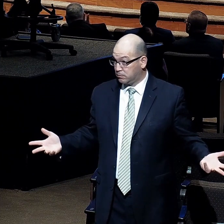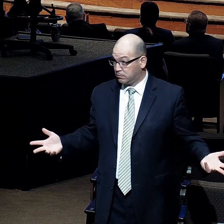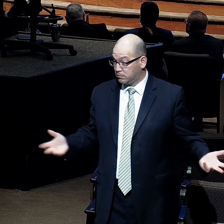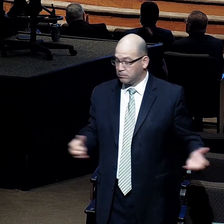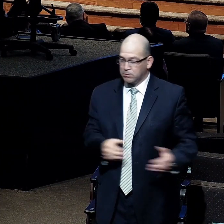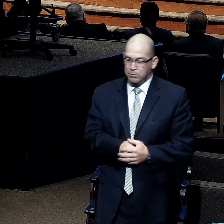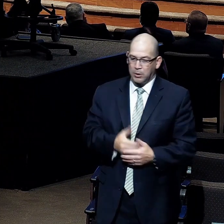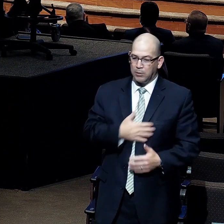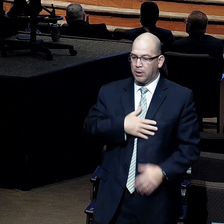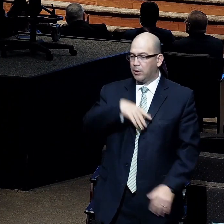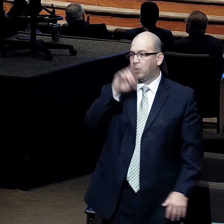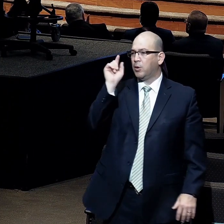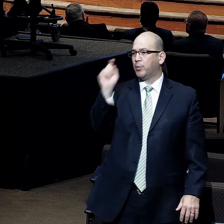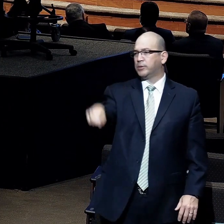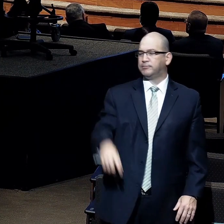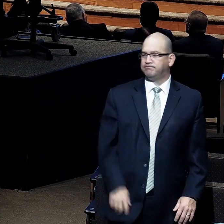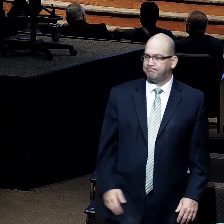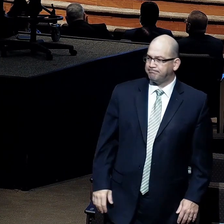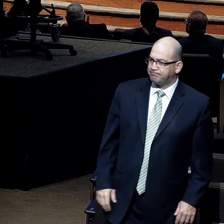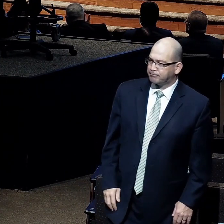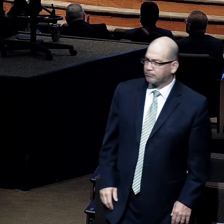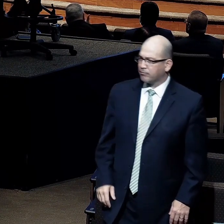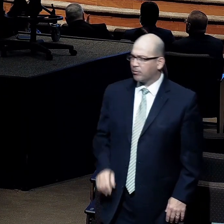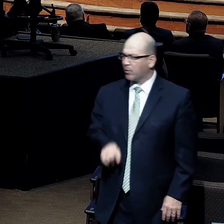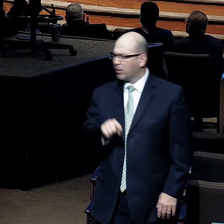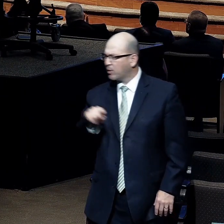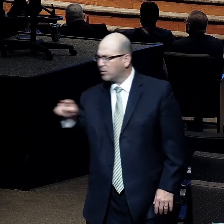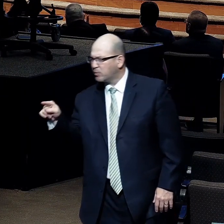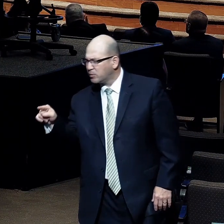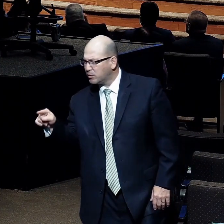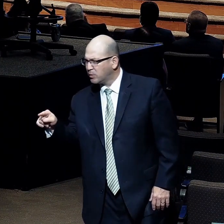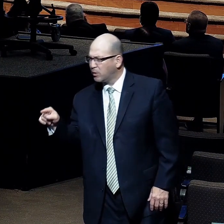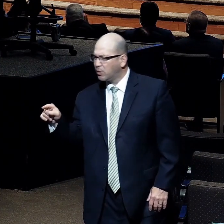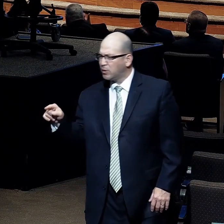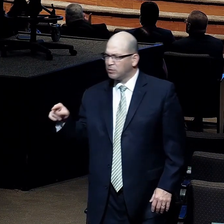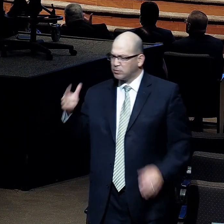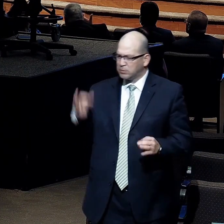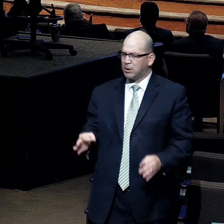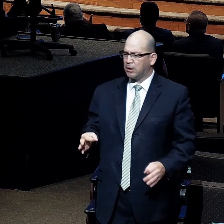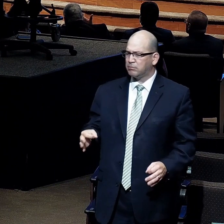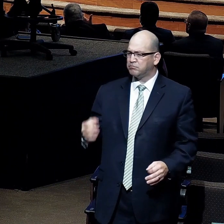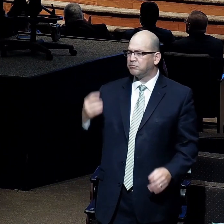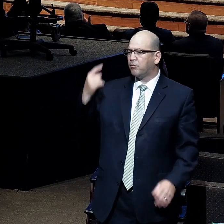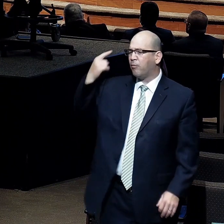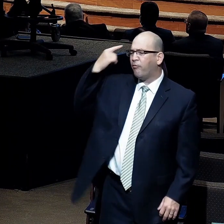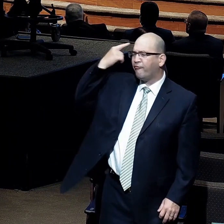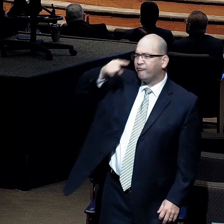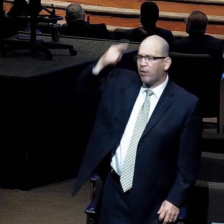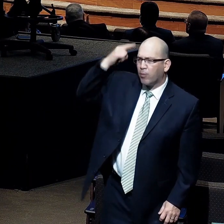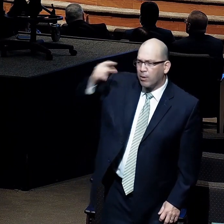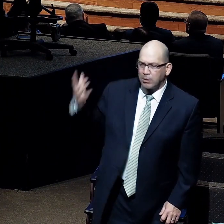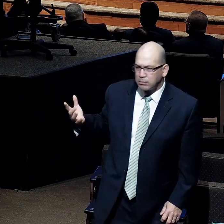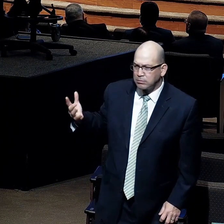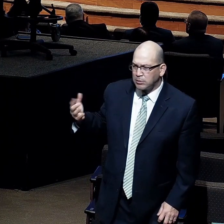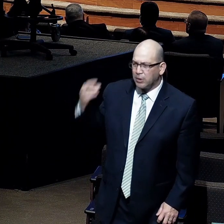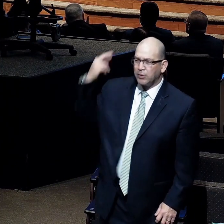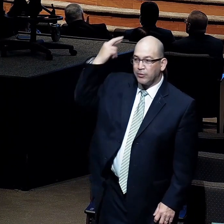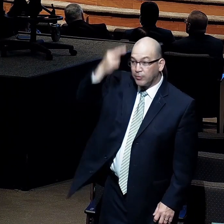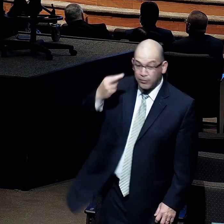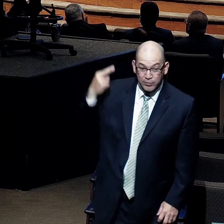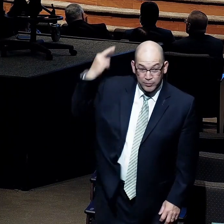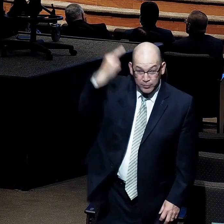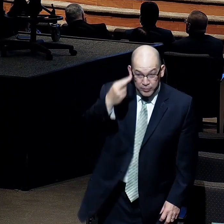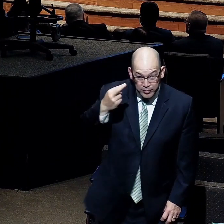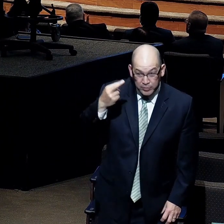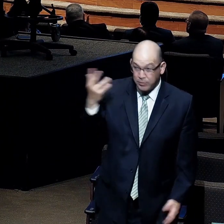to you today is, what is motivating your decisions? What are you making your decisions based upon? Are you doing it because of